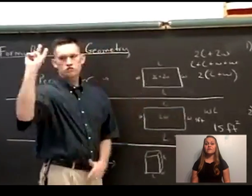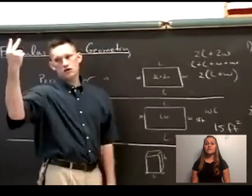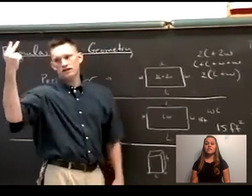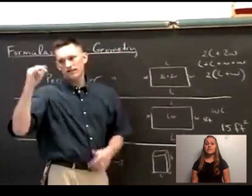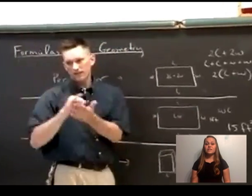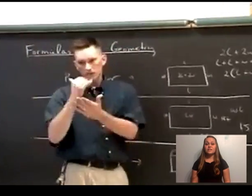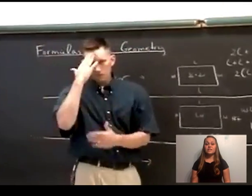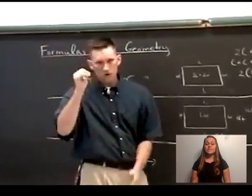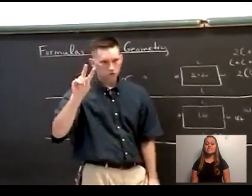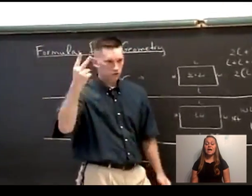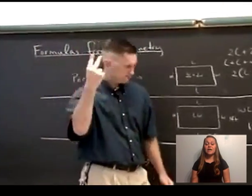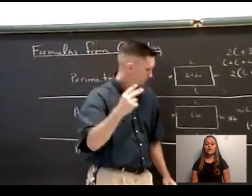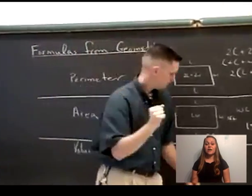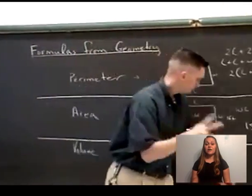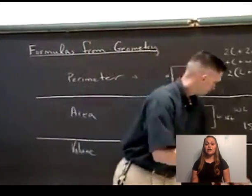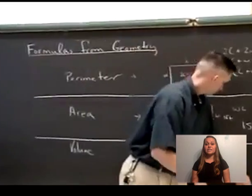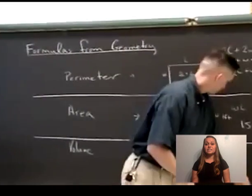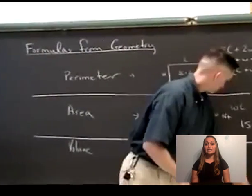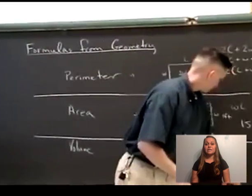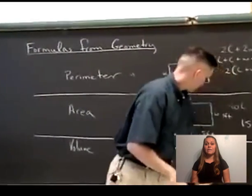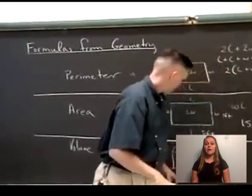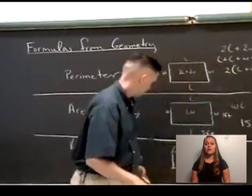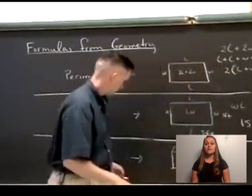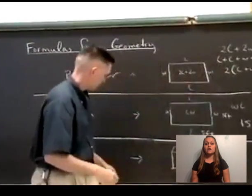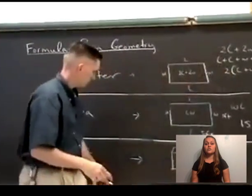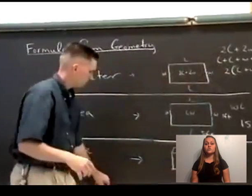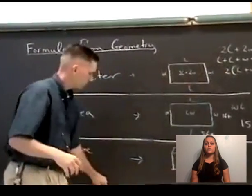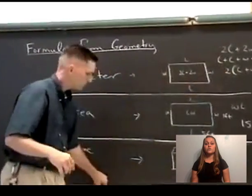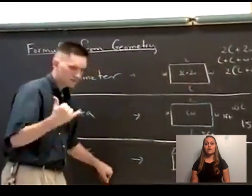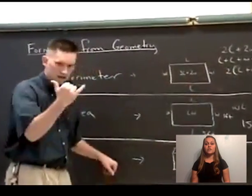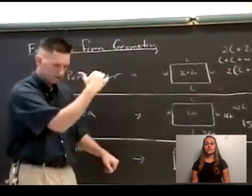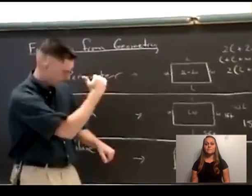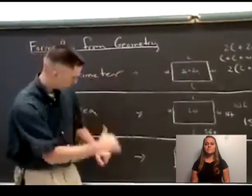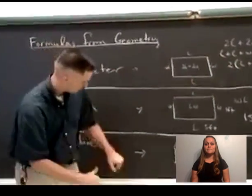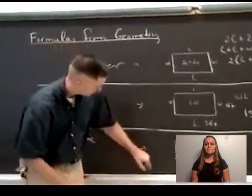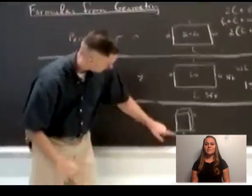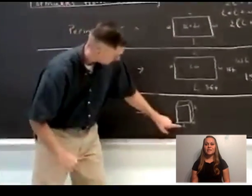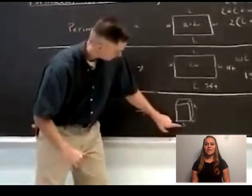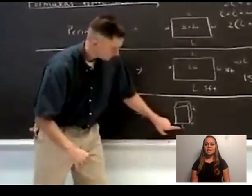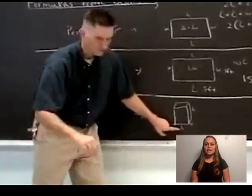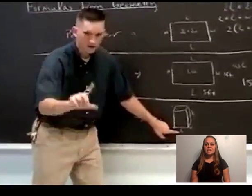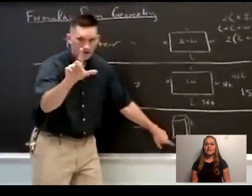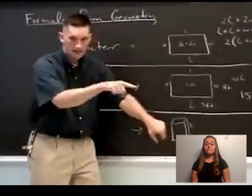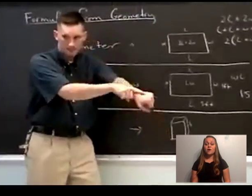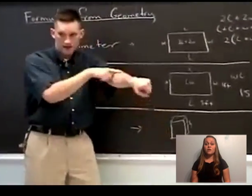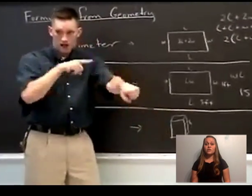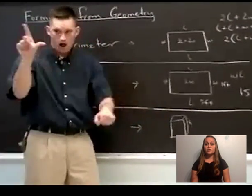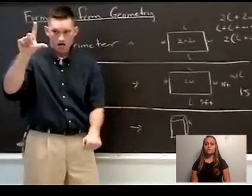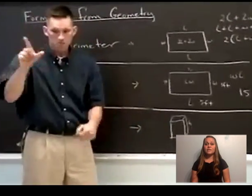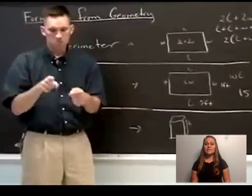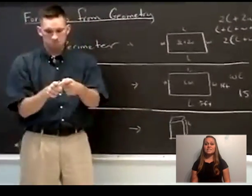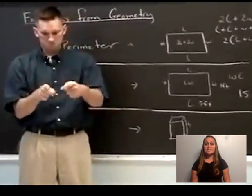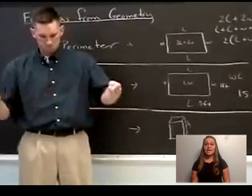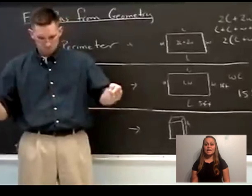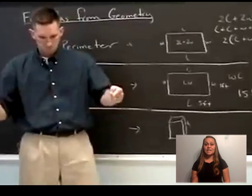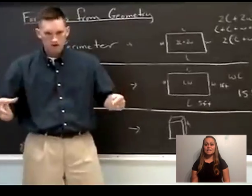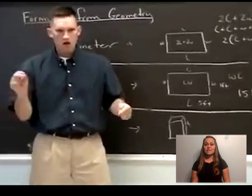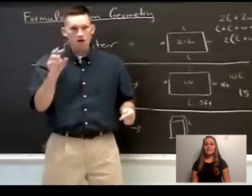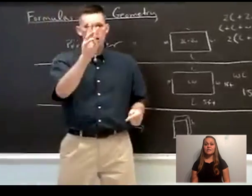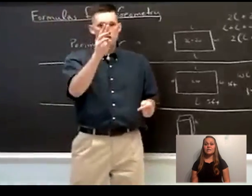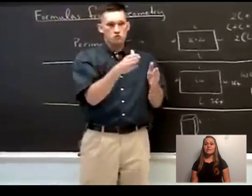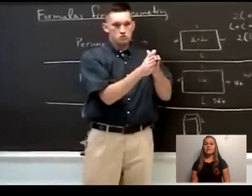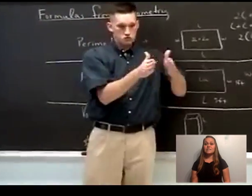have the entire area to think about and not just one direction. Now volume is